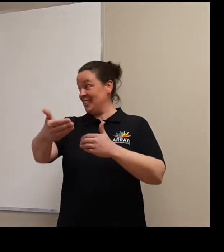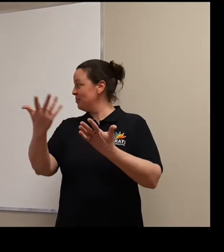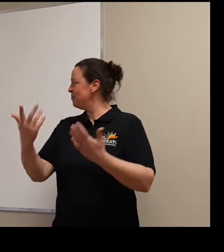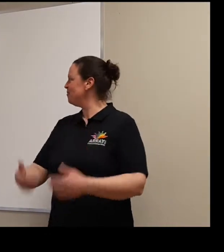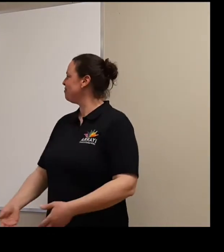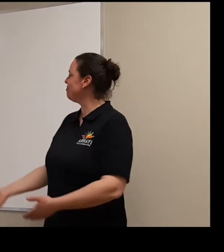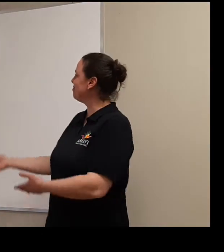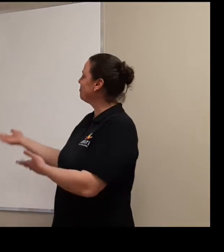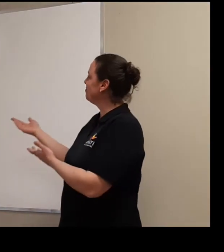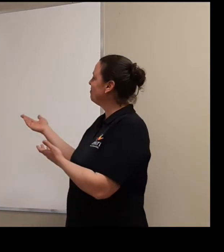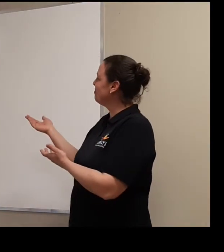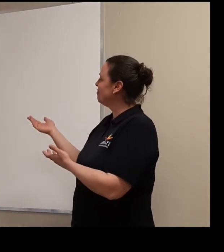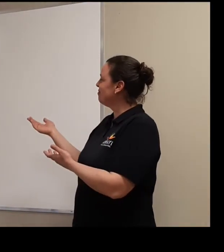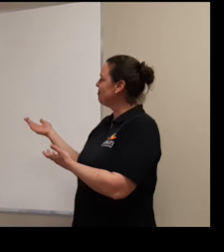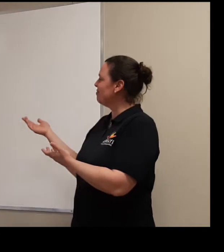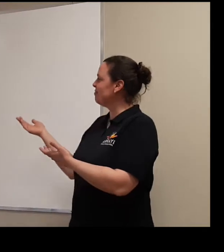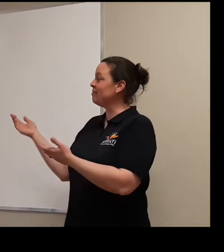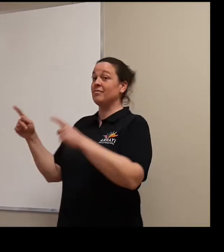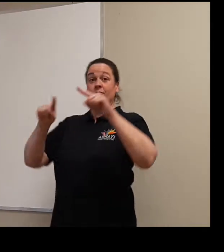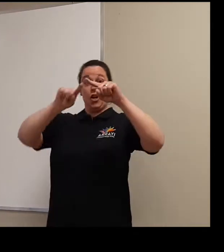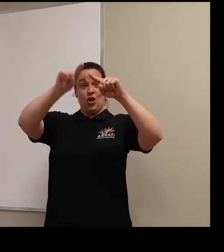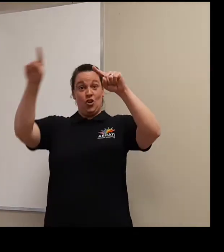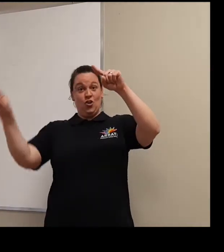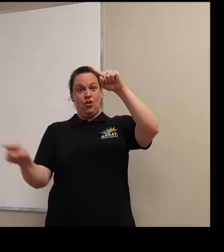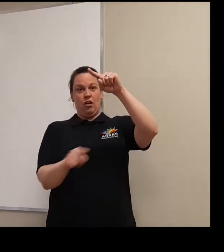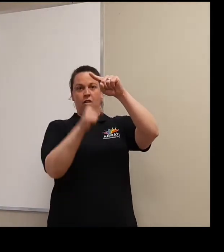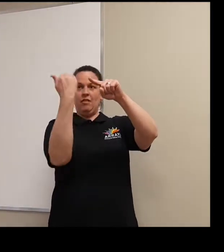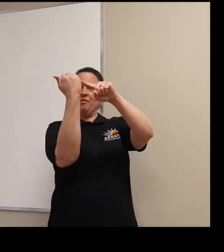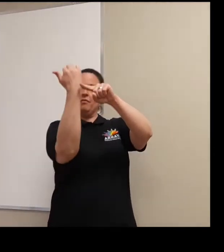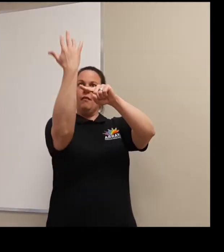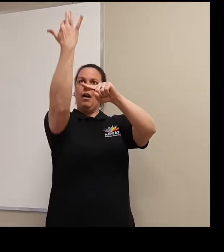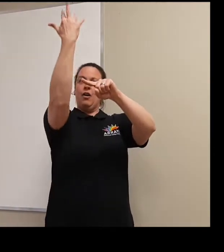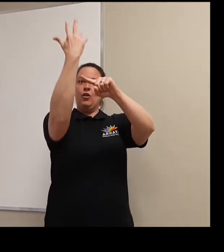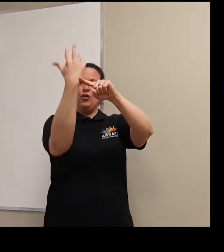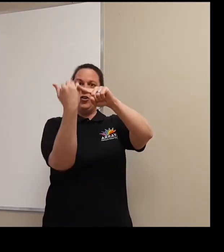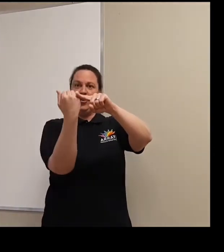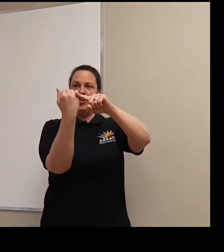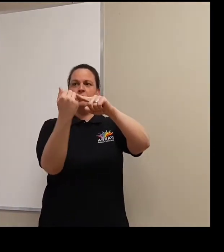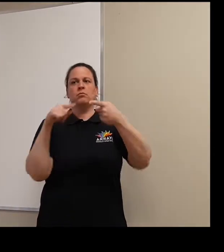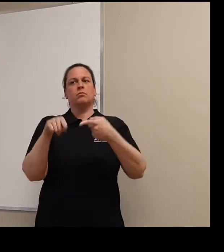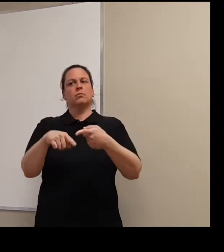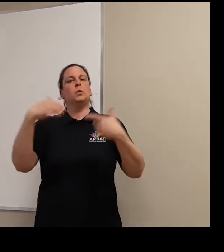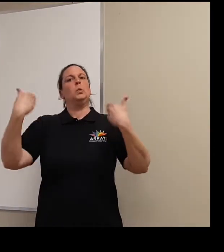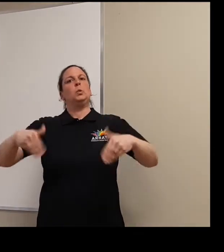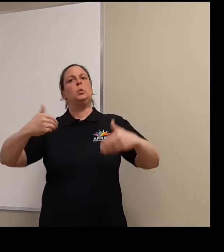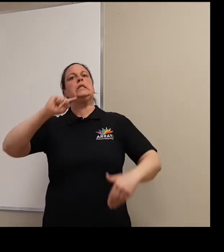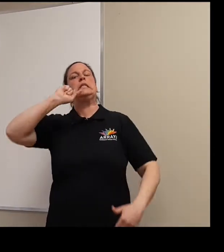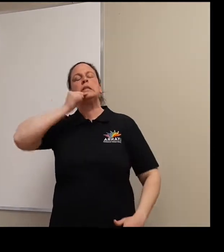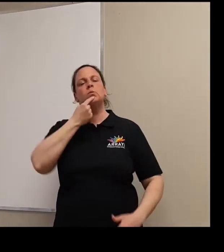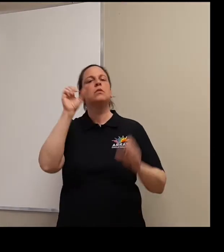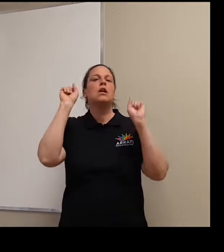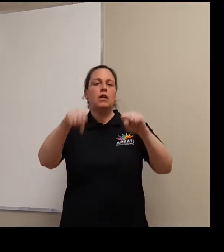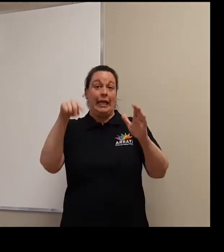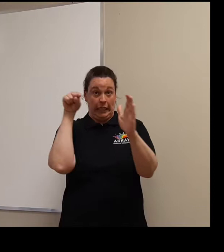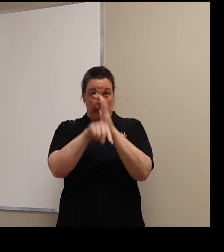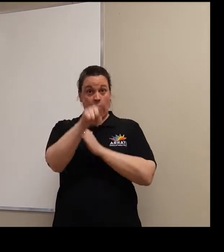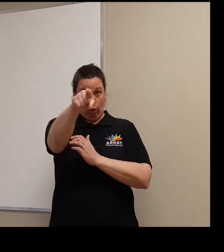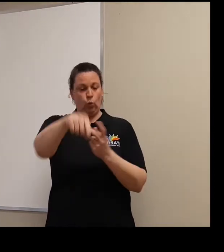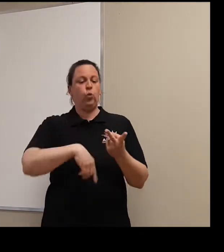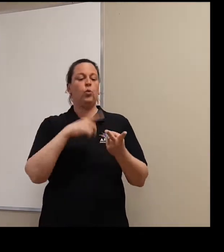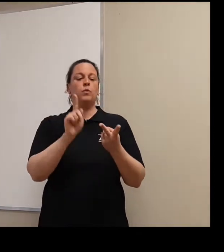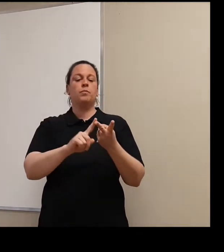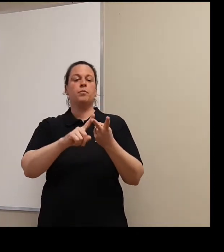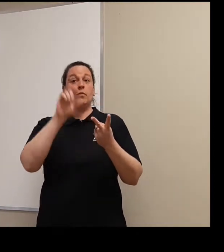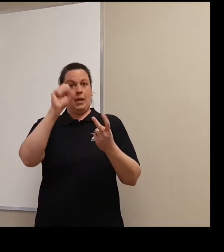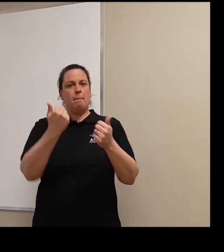The next symbol is a flame over a circle, or an oxidizer. An oxidizer can cause serious harm. It